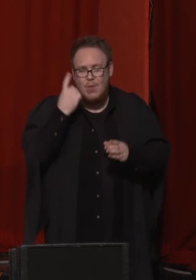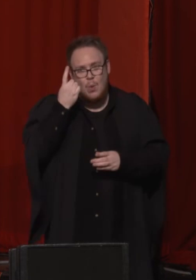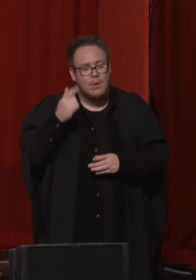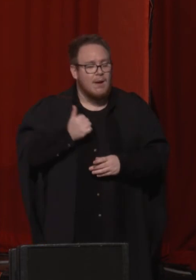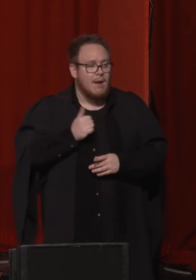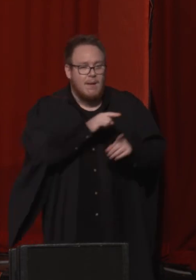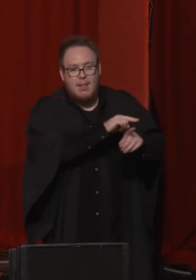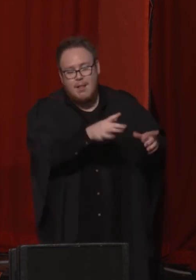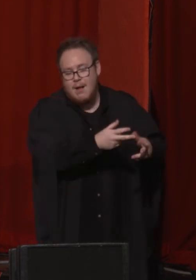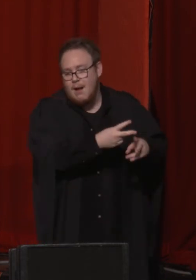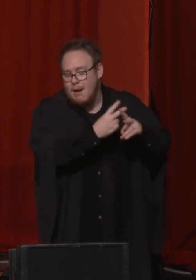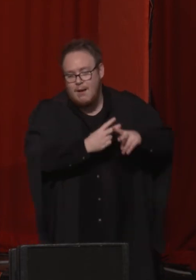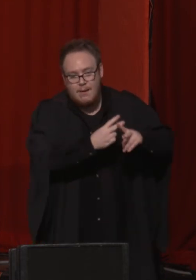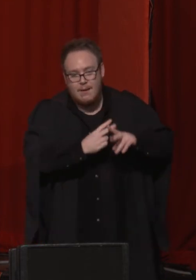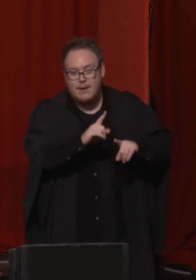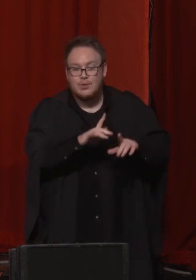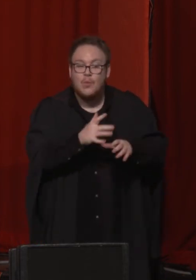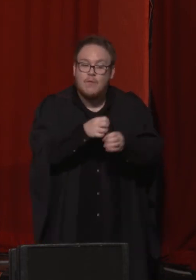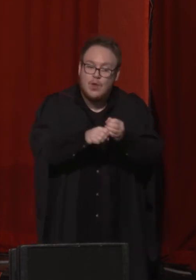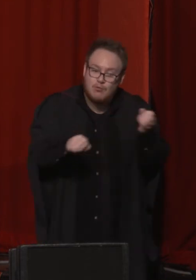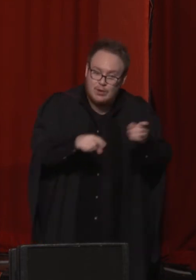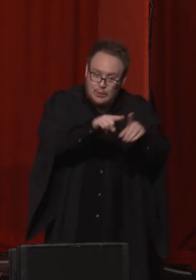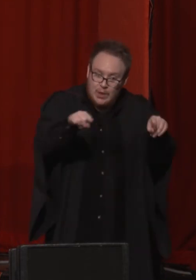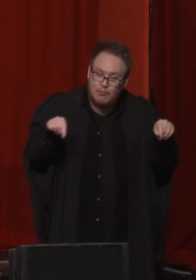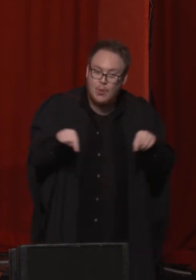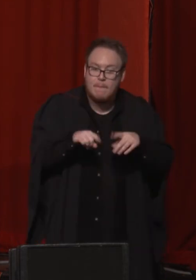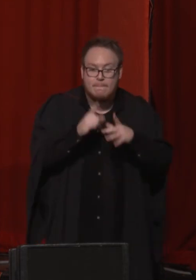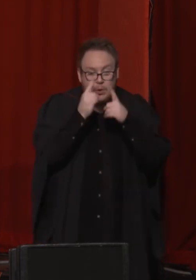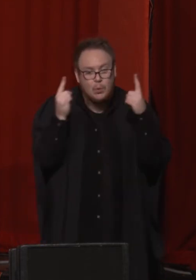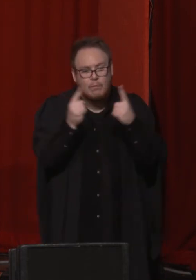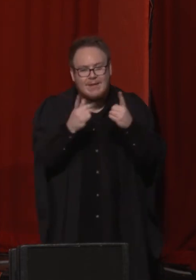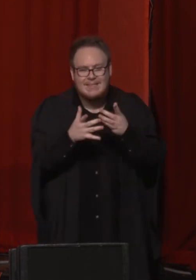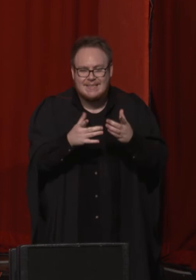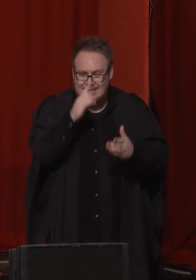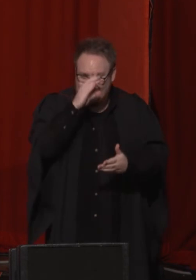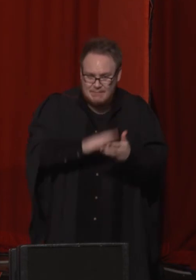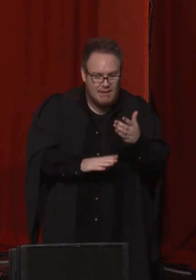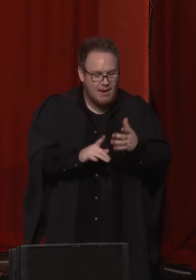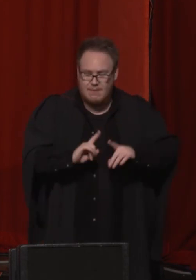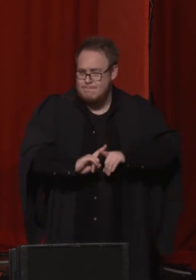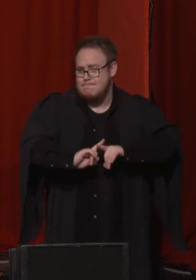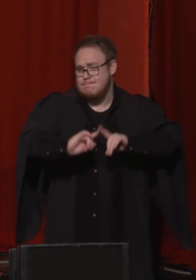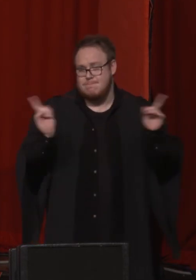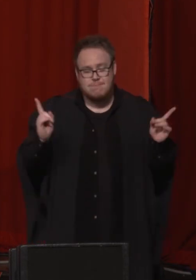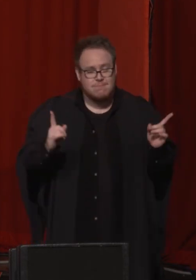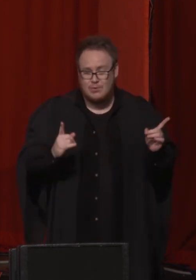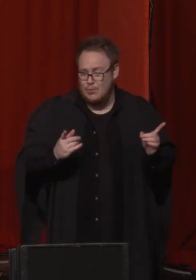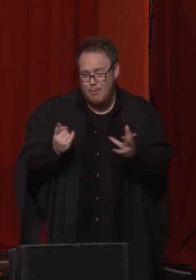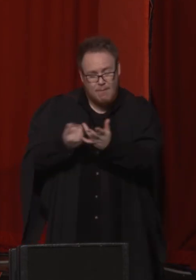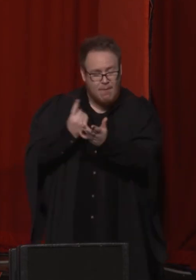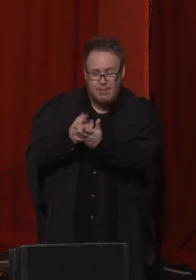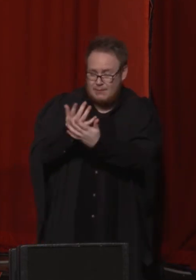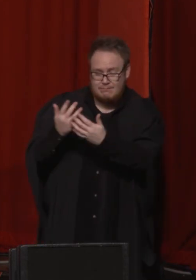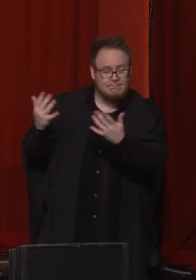And to all of the graduates in this room, we have had a university experience that has been incomparable to most. But despite all of